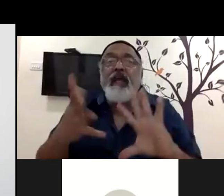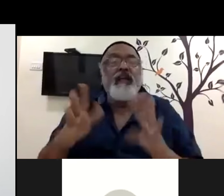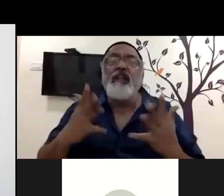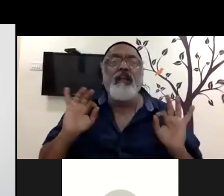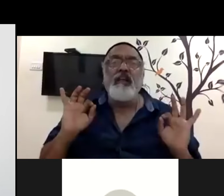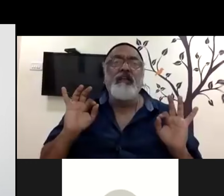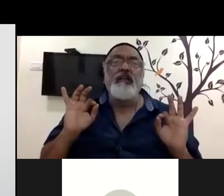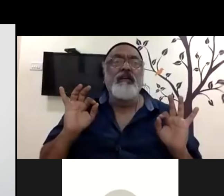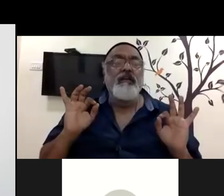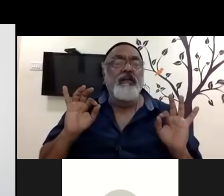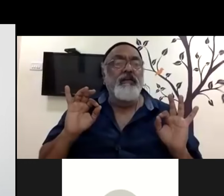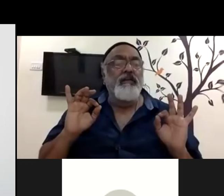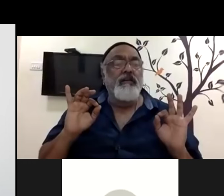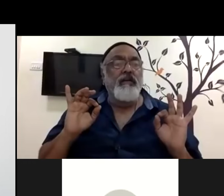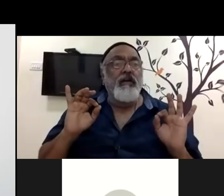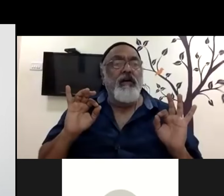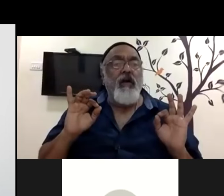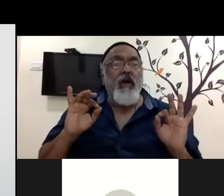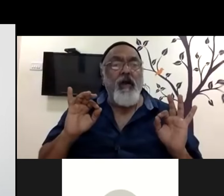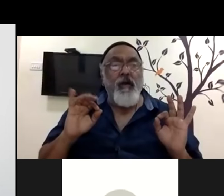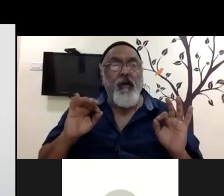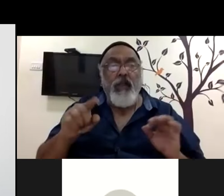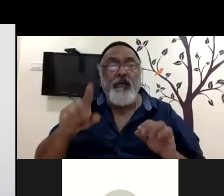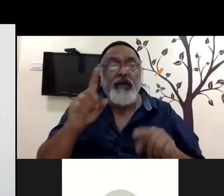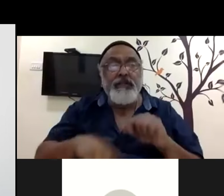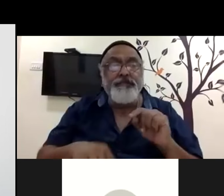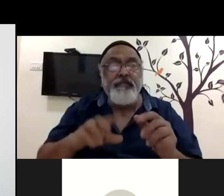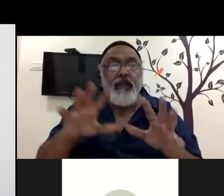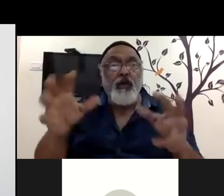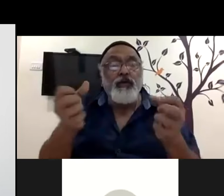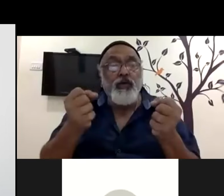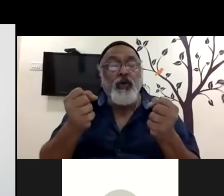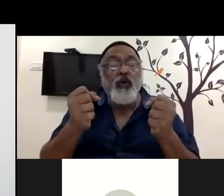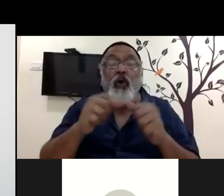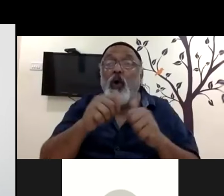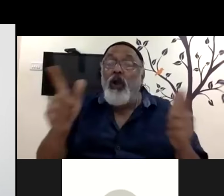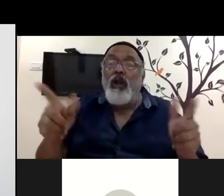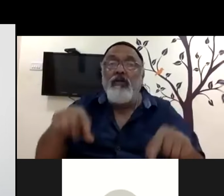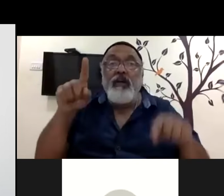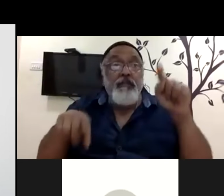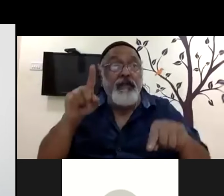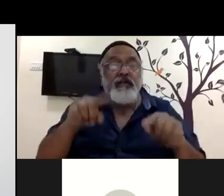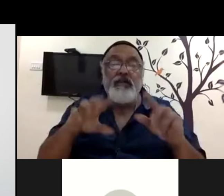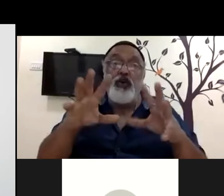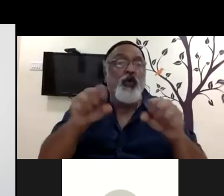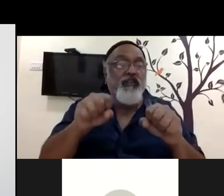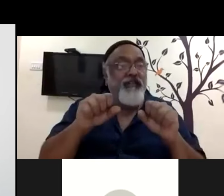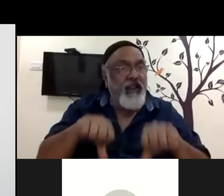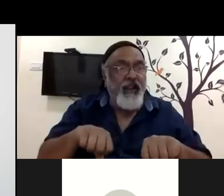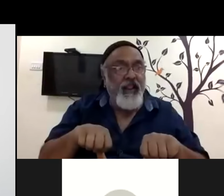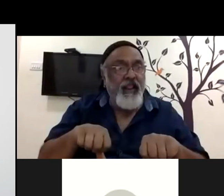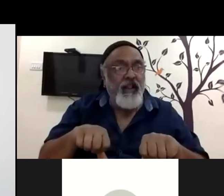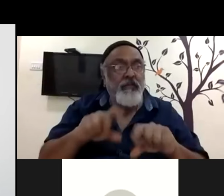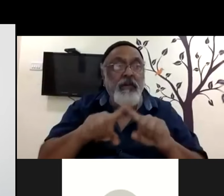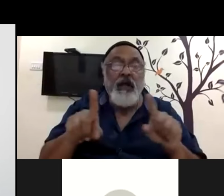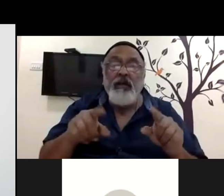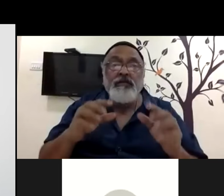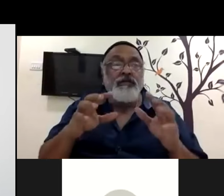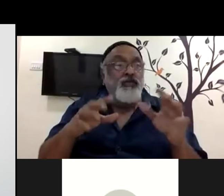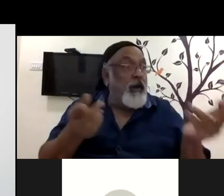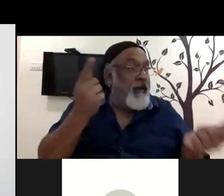where you cannot control all of the variables. However, you are comparing two groups.